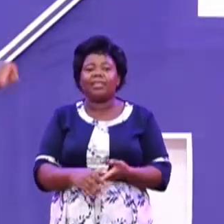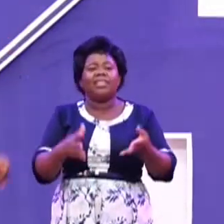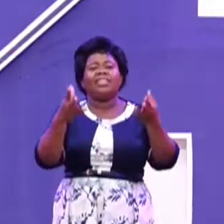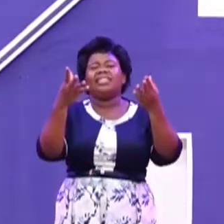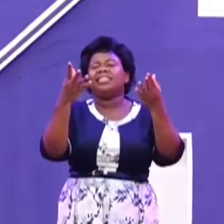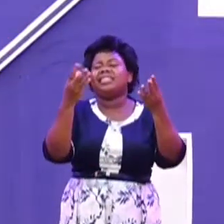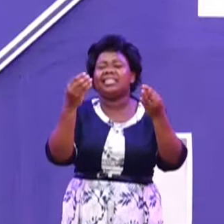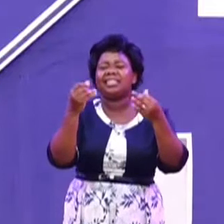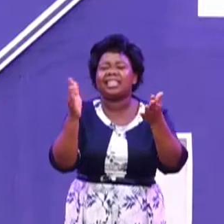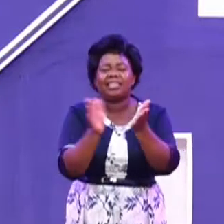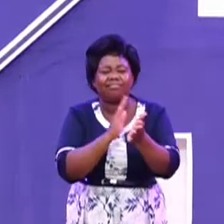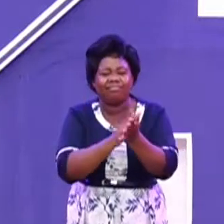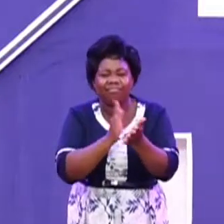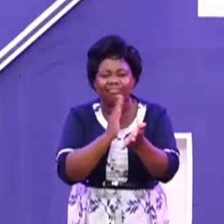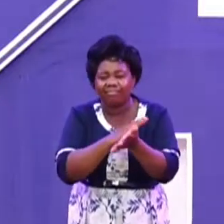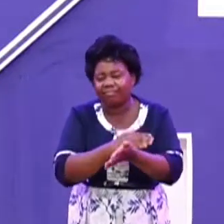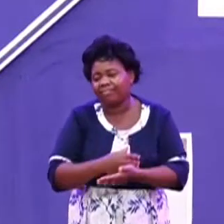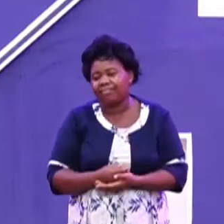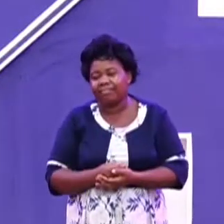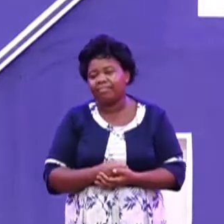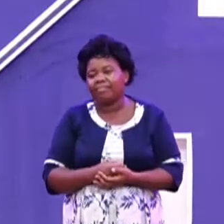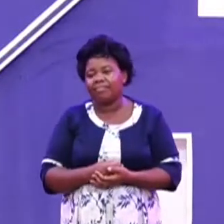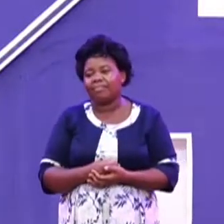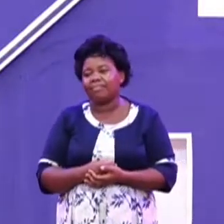accommodation, it is very easy and very easy